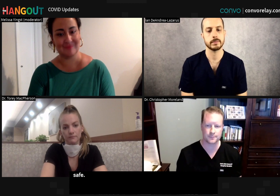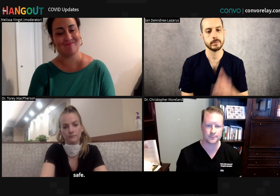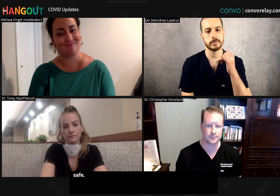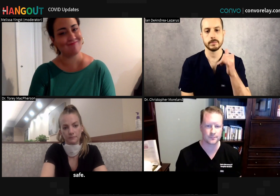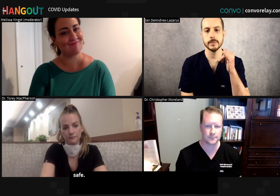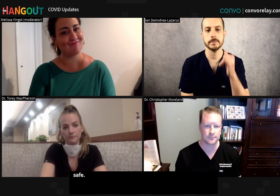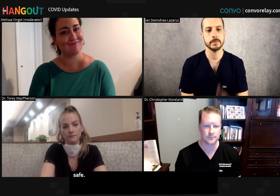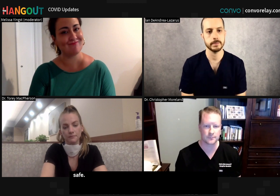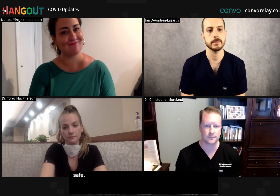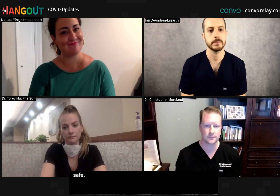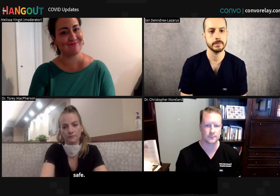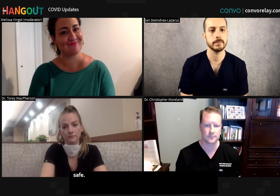that it's safe.